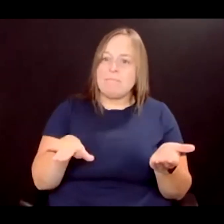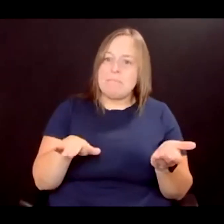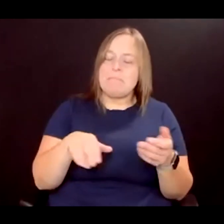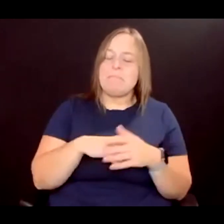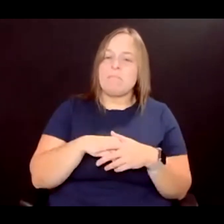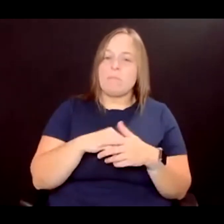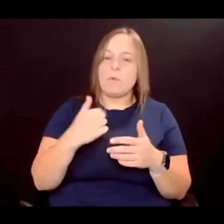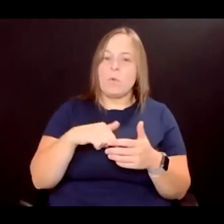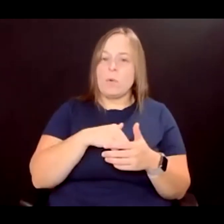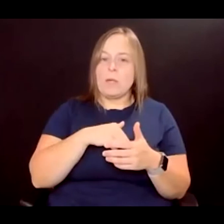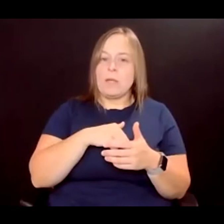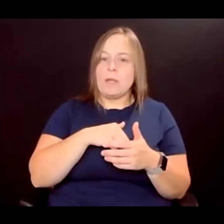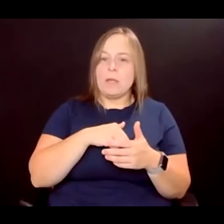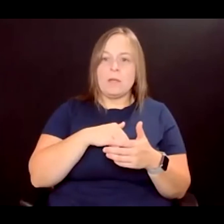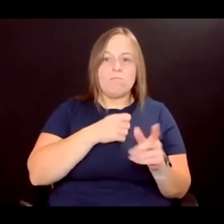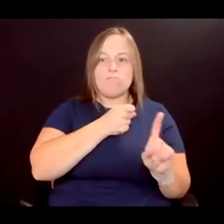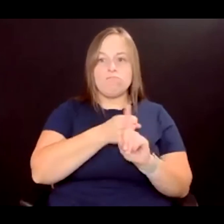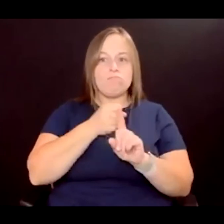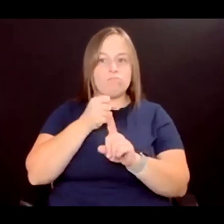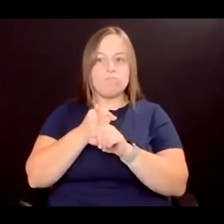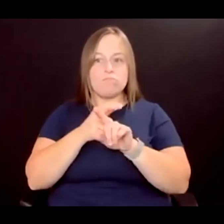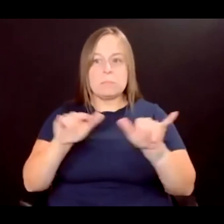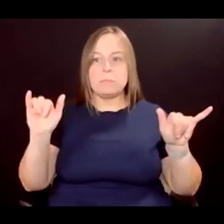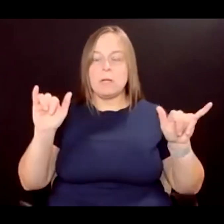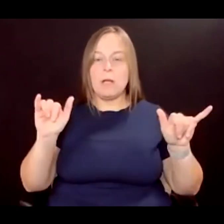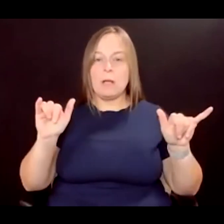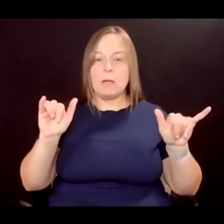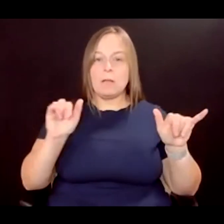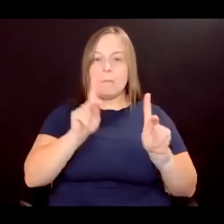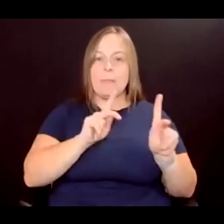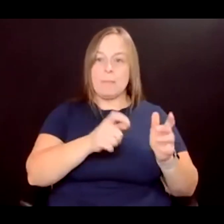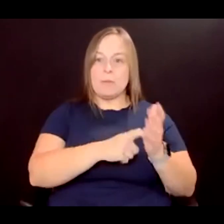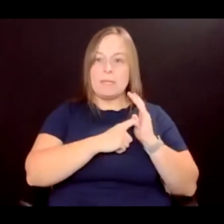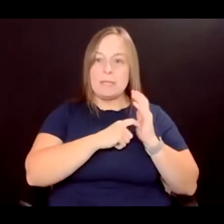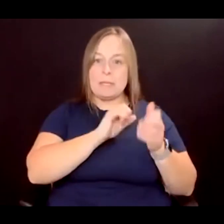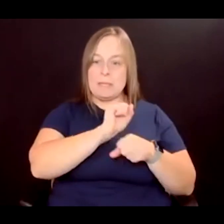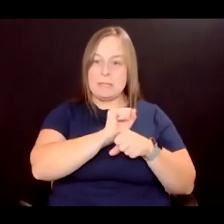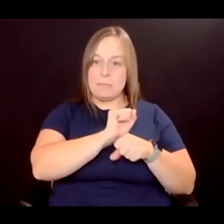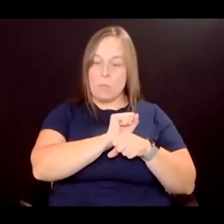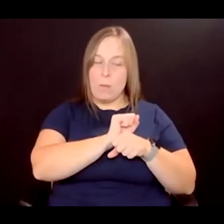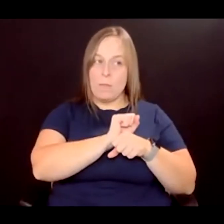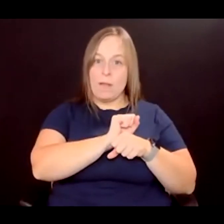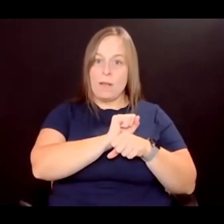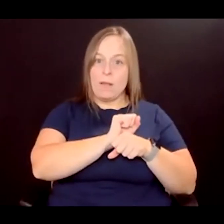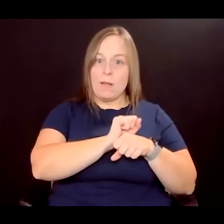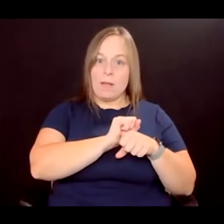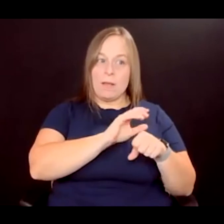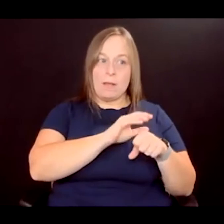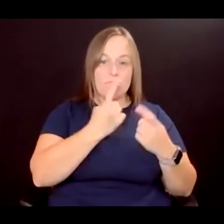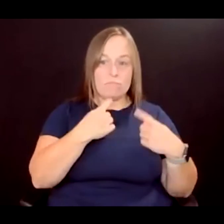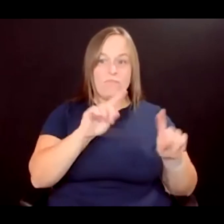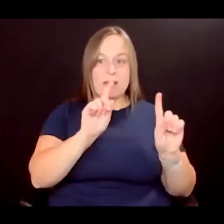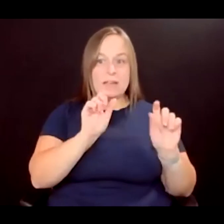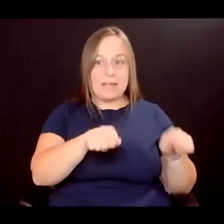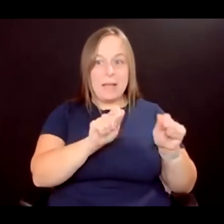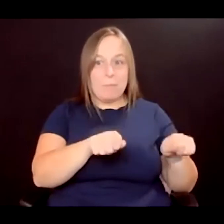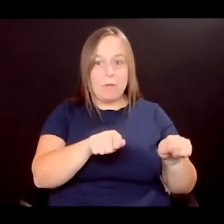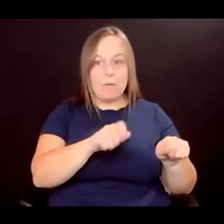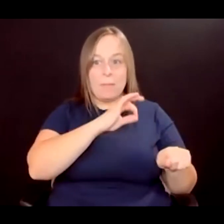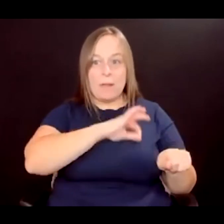friends, close friends, that are bringing up these same issues to me in the city of Albany. So I'm already aware of it. And I did do